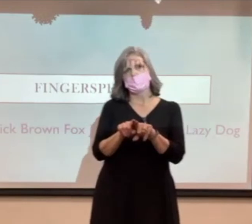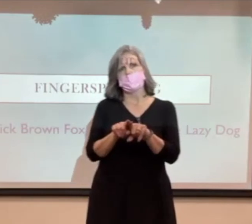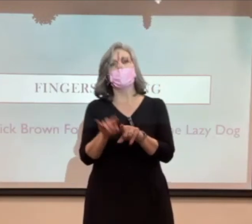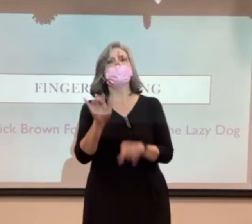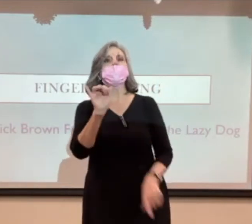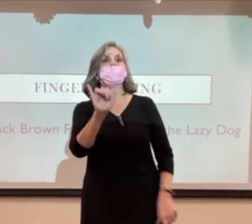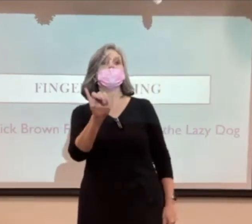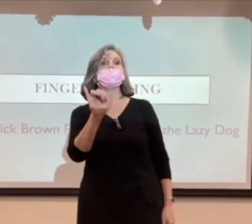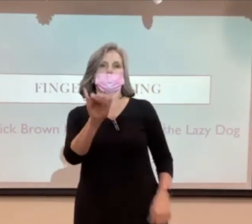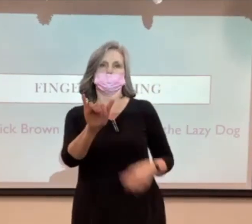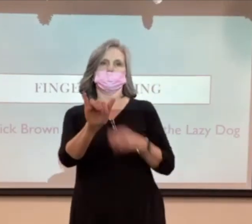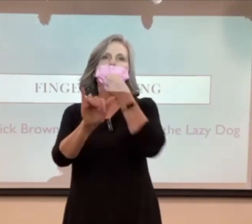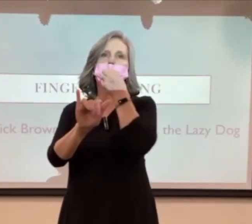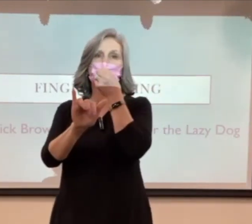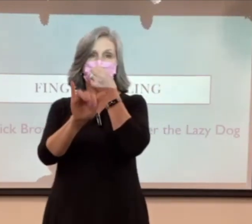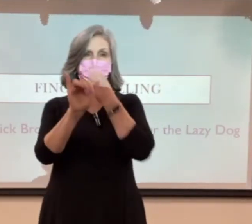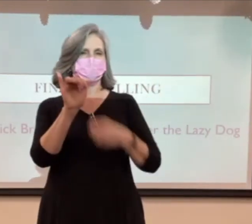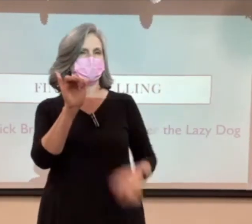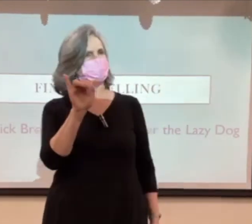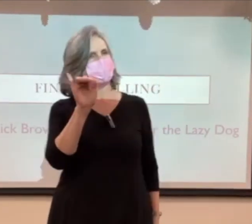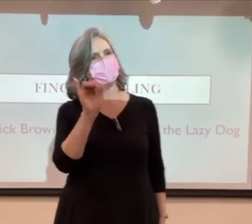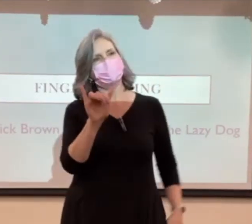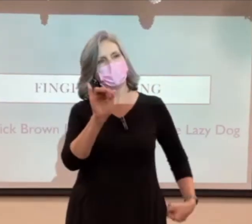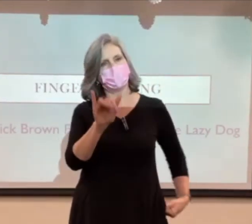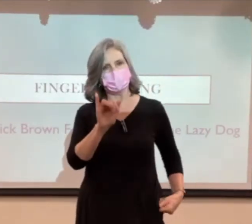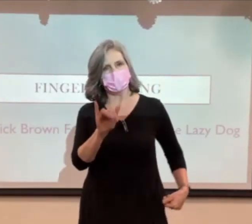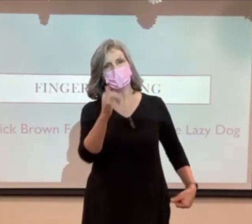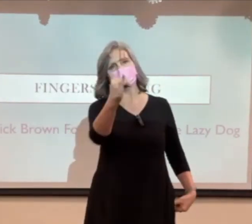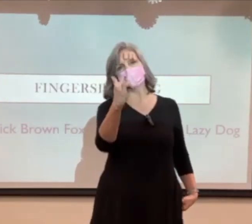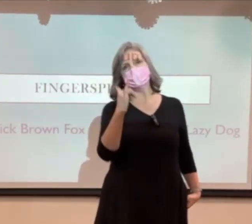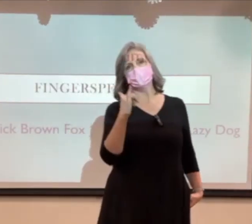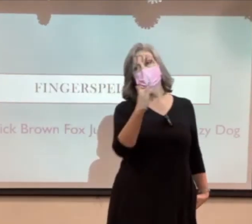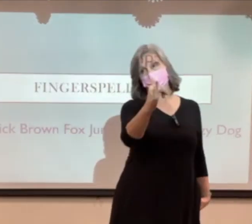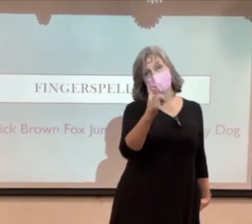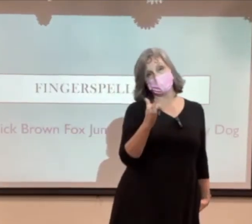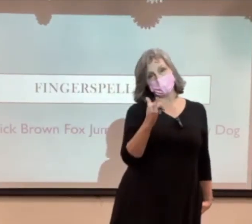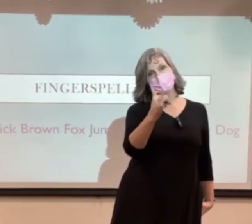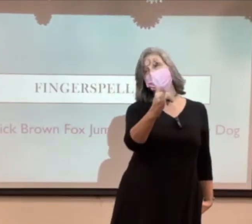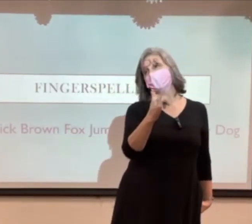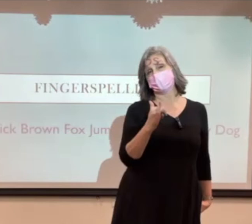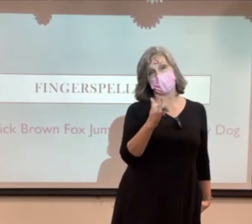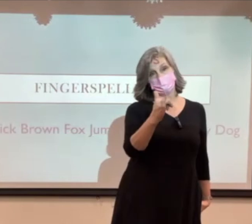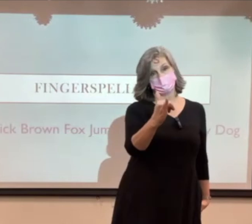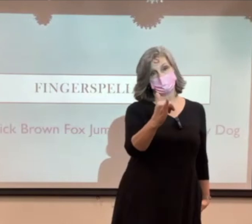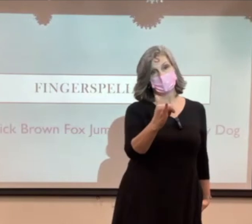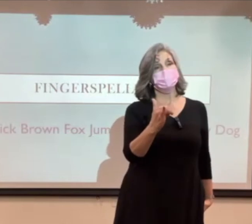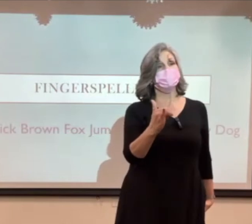Okay. Oh, this one, meaning maybe she was thinking of OIC, and then if I do it like this, it means same. So